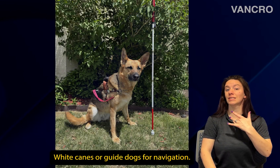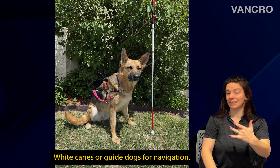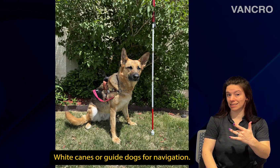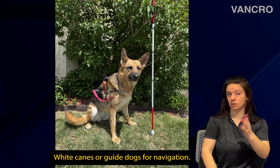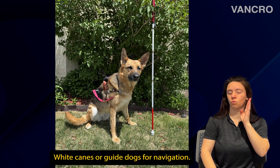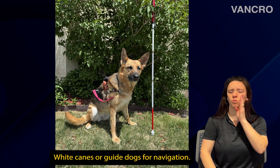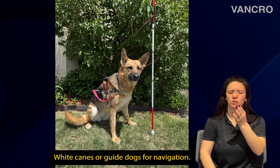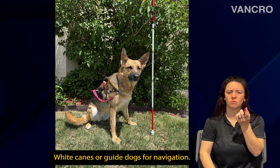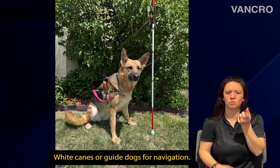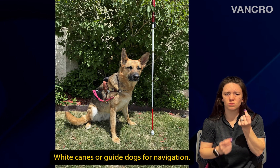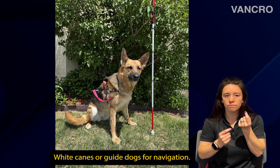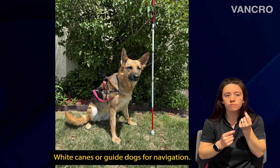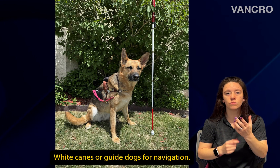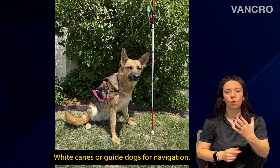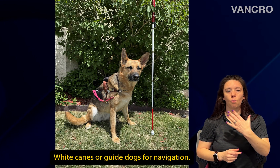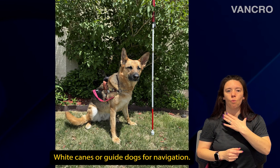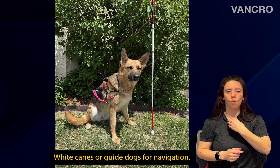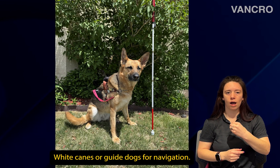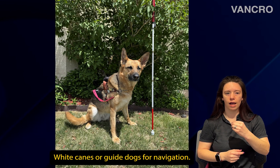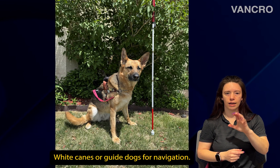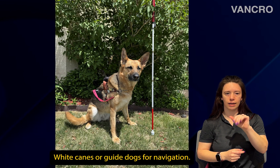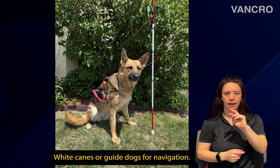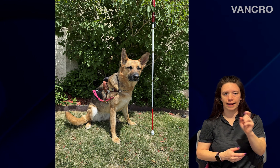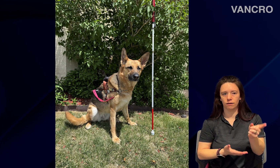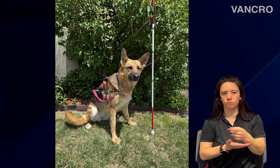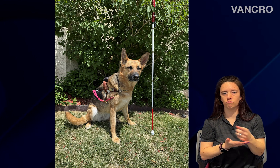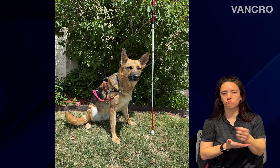White canes or guide dogs for navigation.